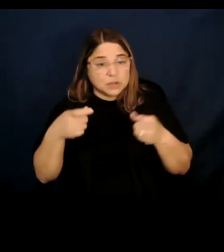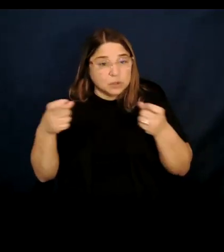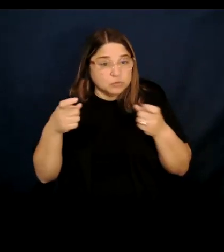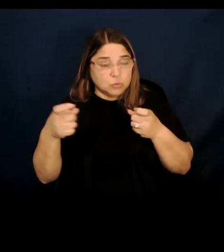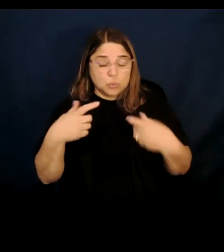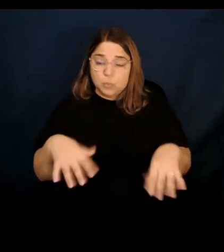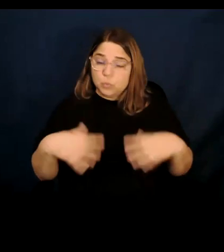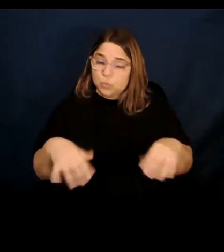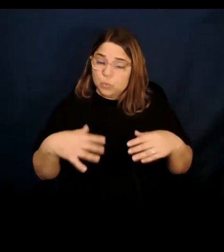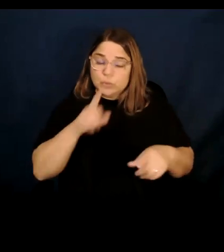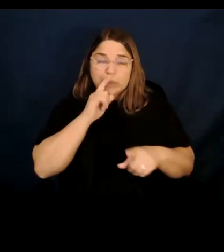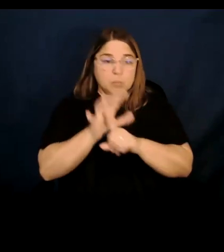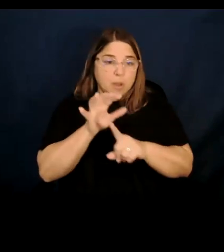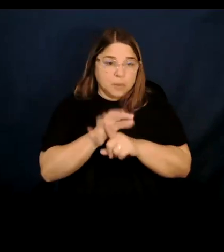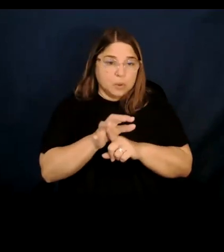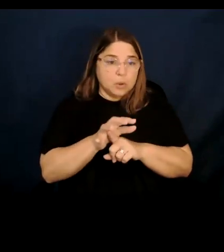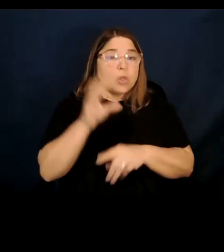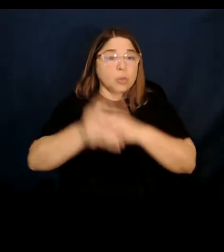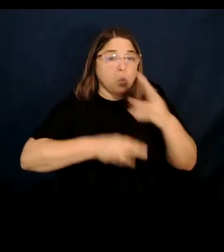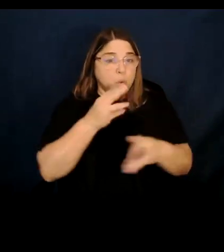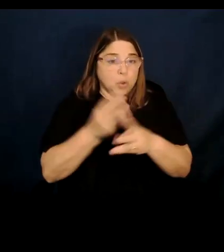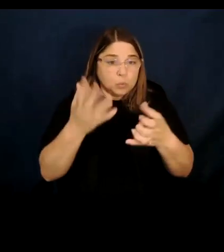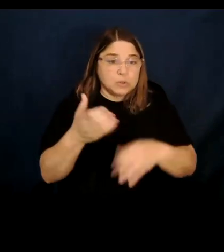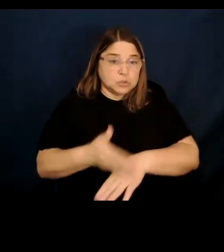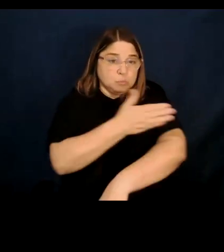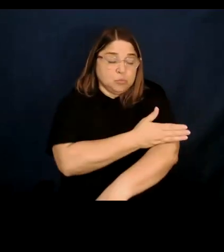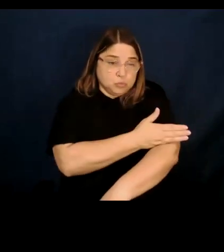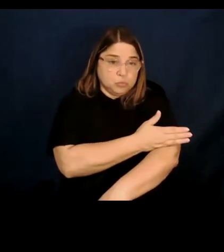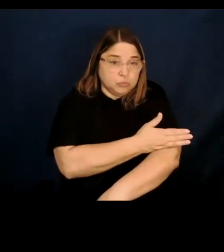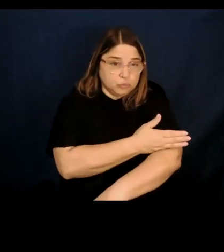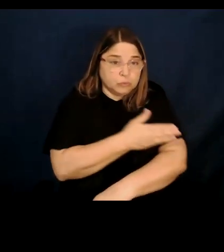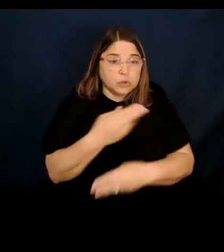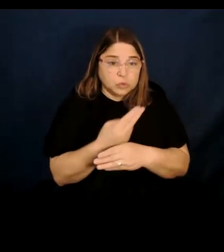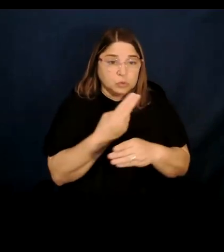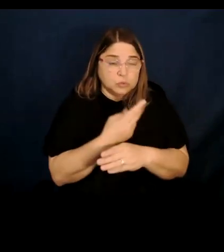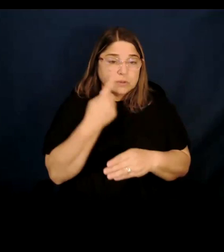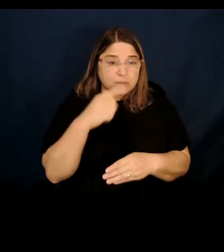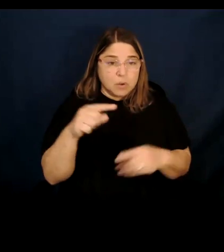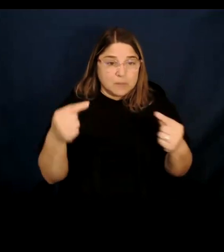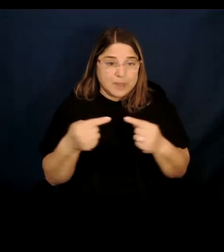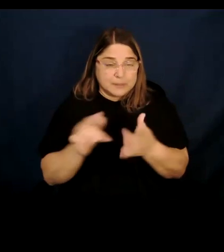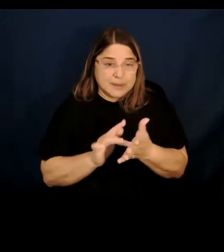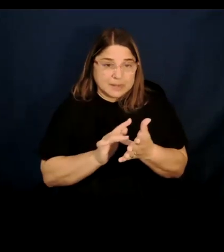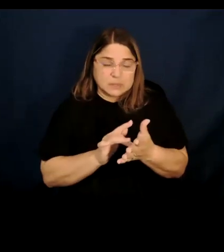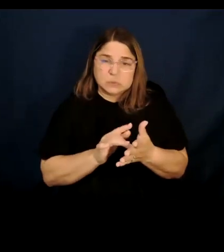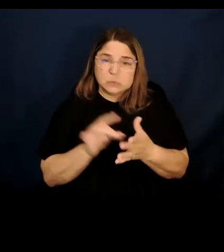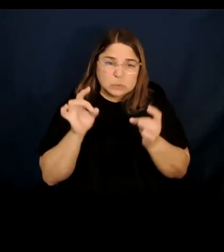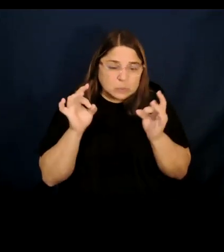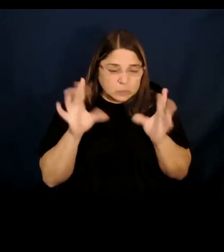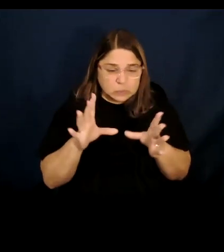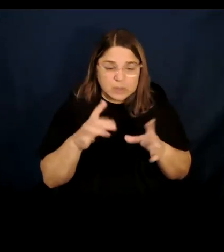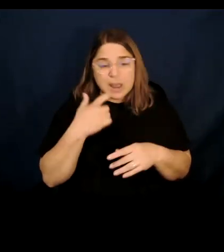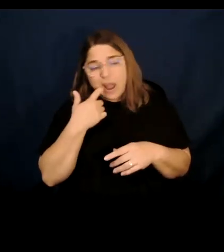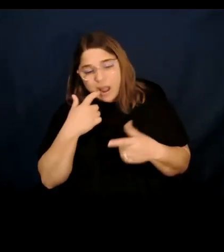days. The whole world would like to do better at this. The misuse of pain medications can cause tremendous issues with patients' lives.